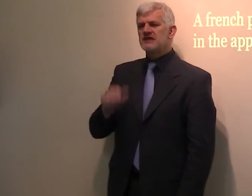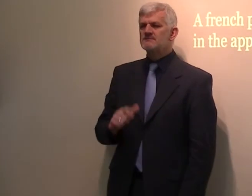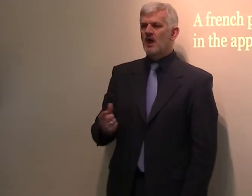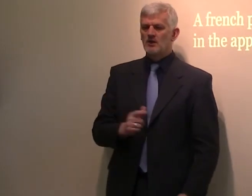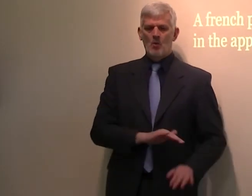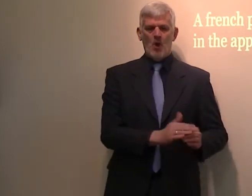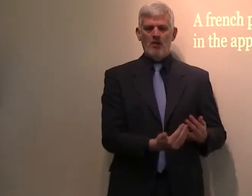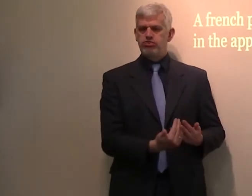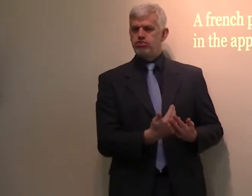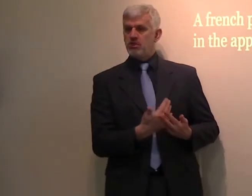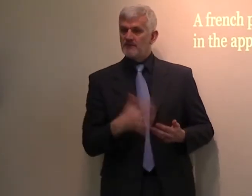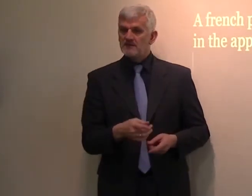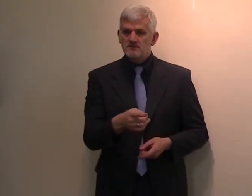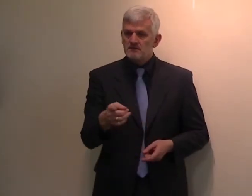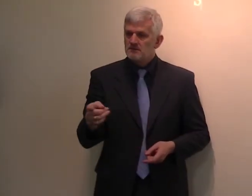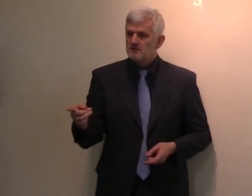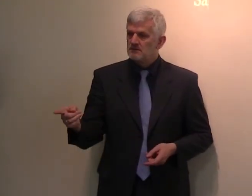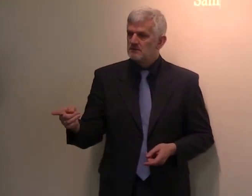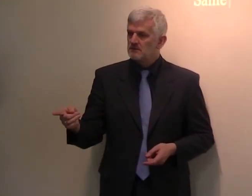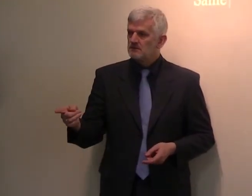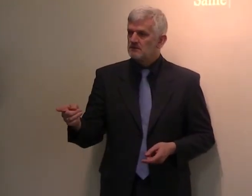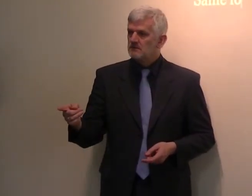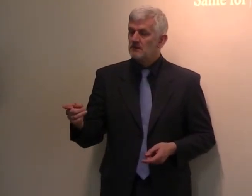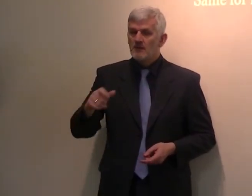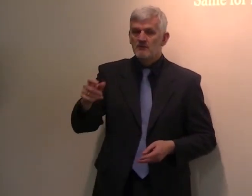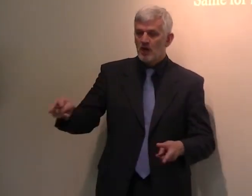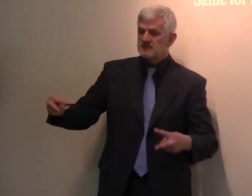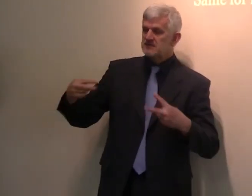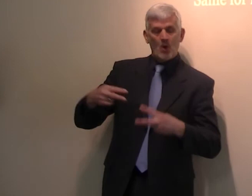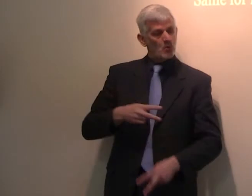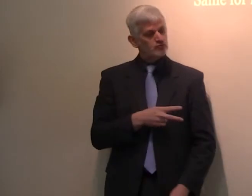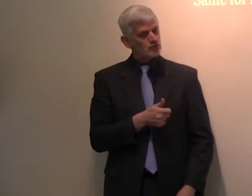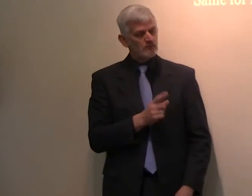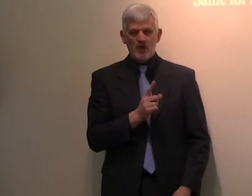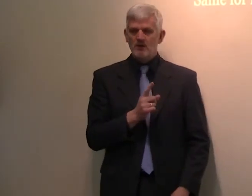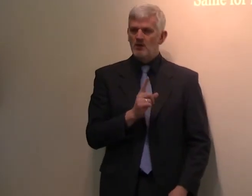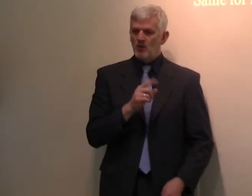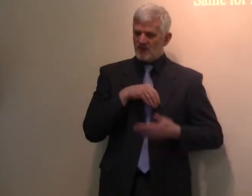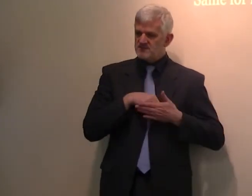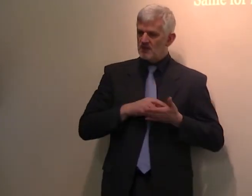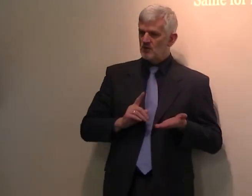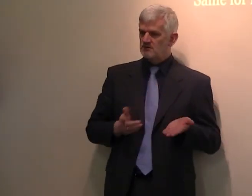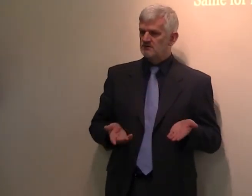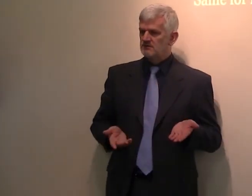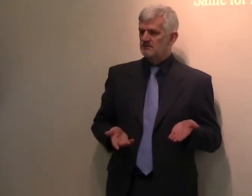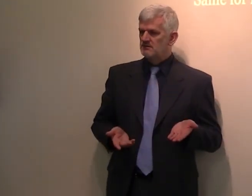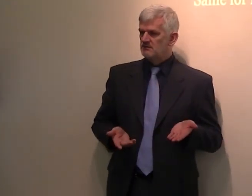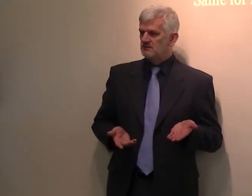Then the light is on, but no power at home. Nobody's at home. So you should